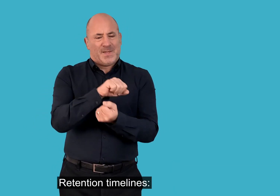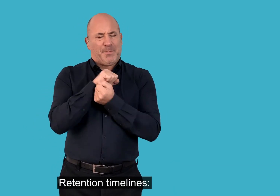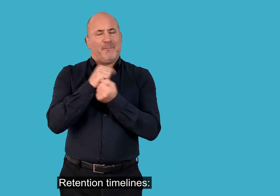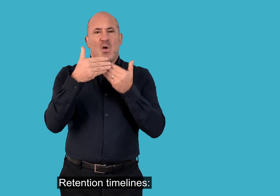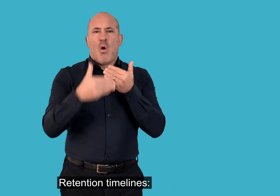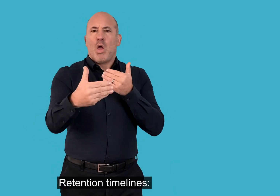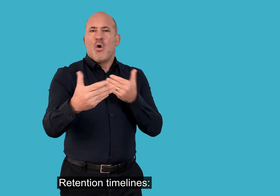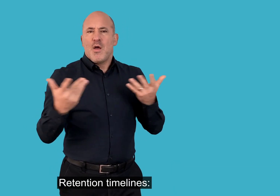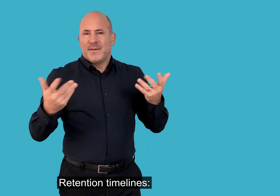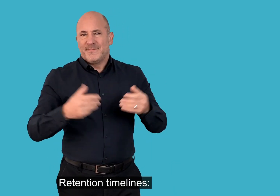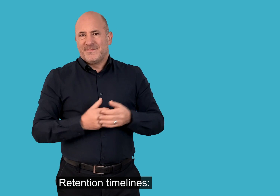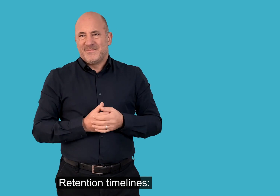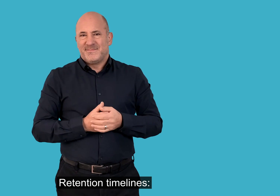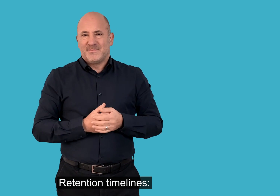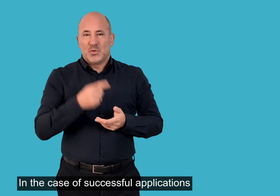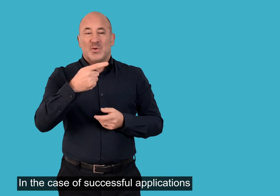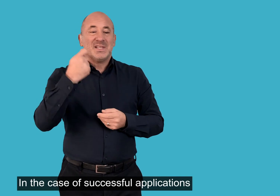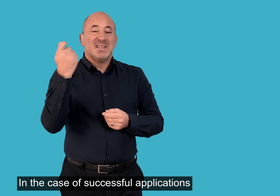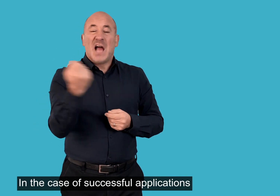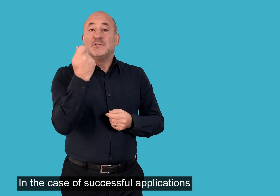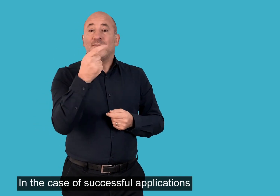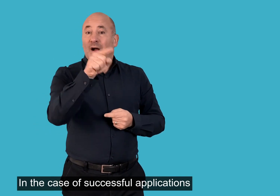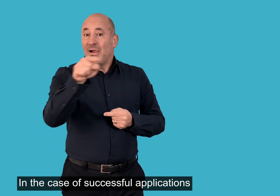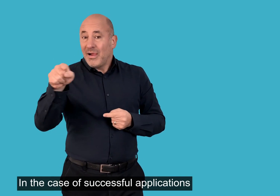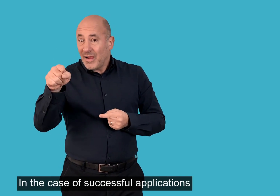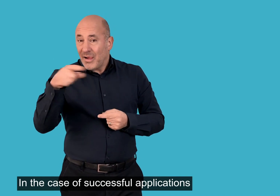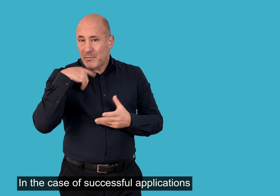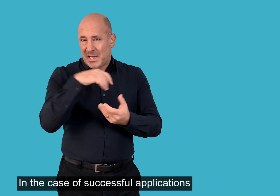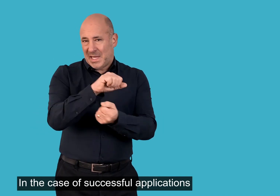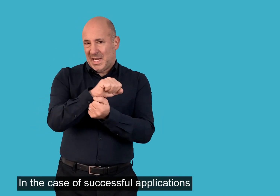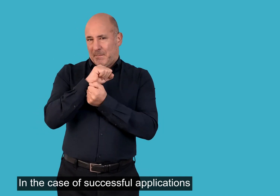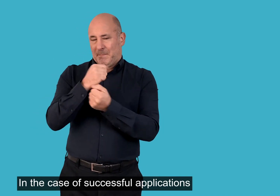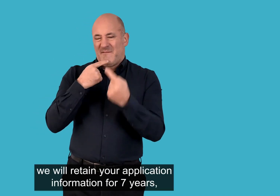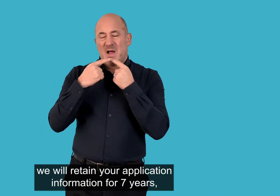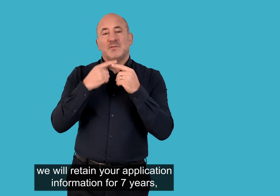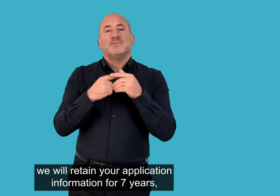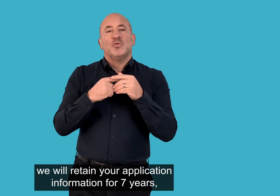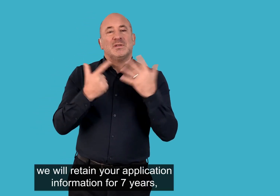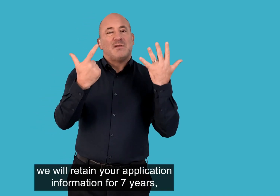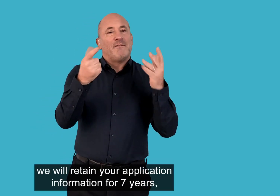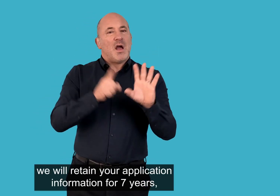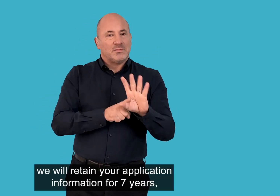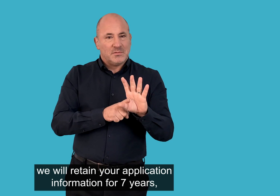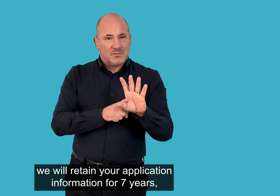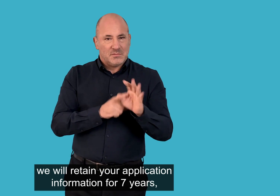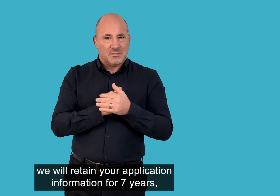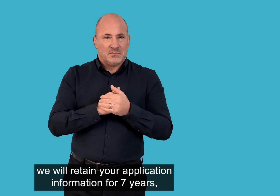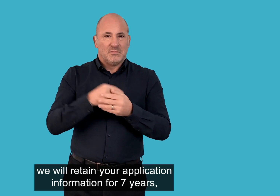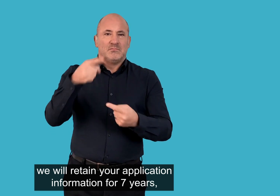Retention timelines. In the case of successful applications, we will retain your application information